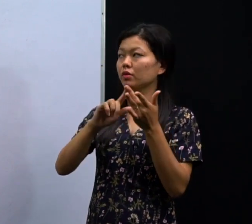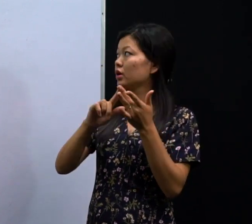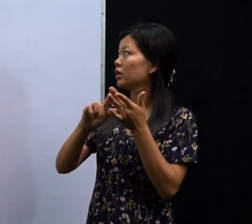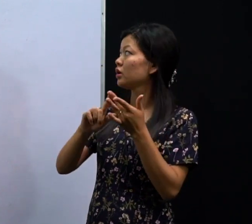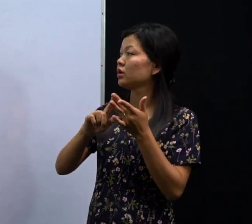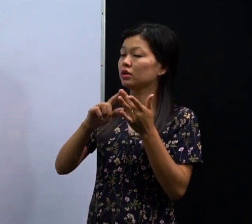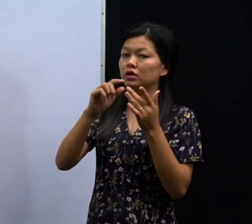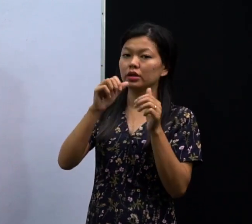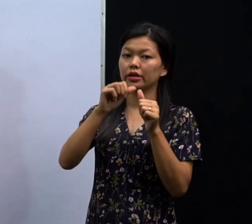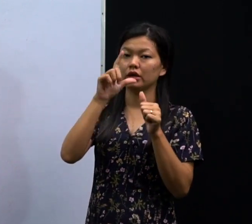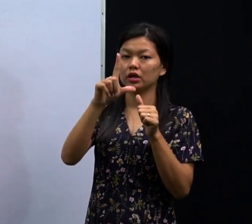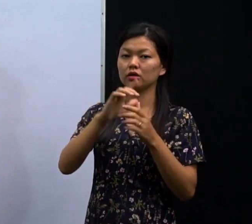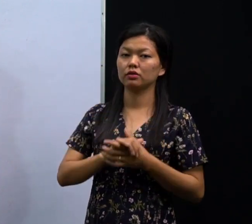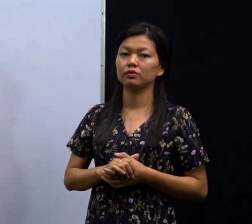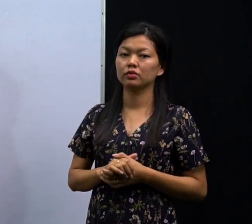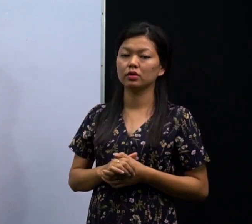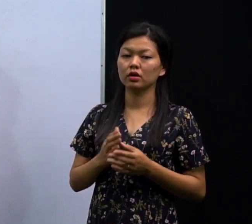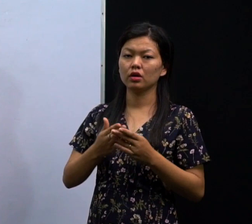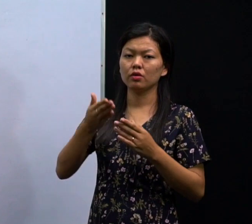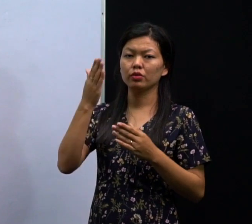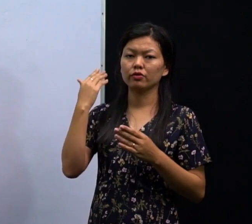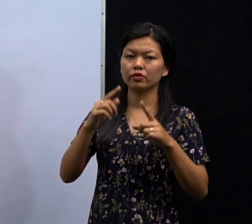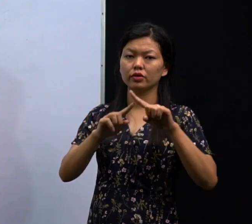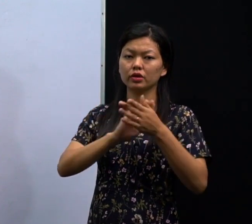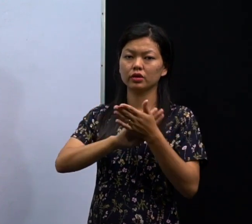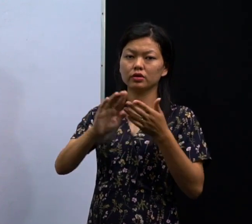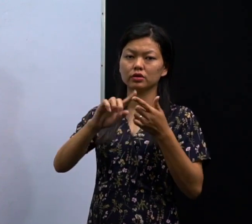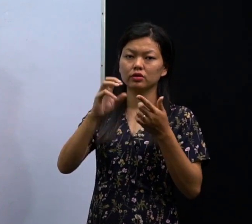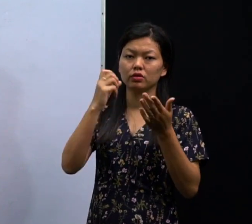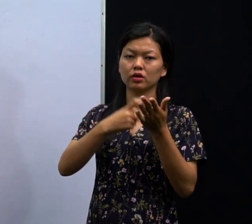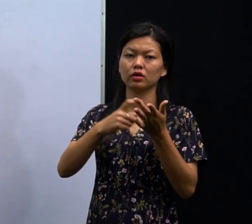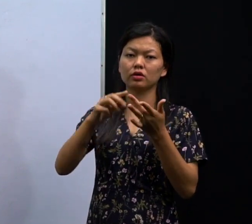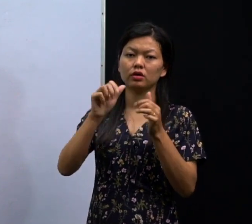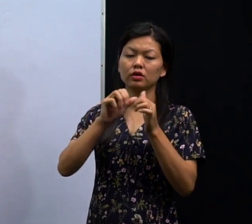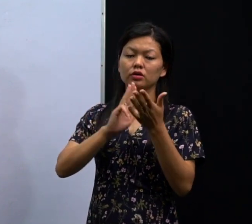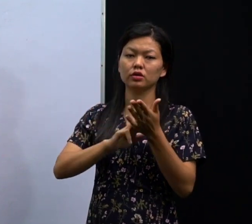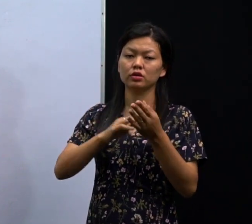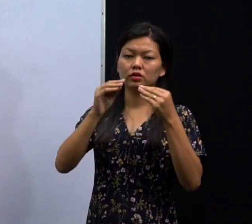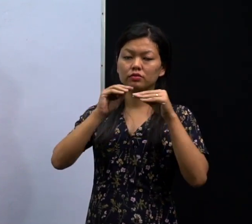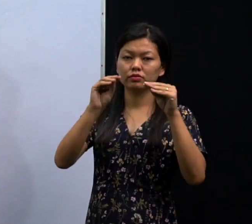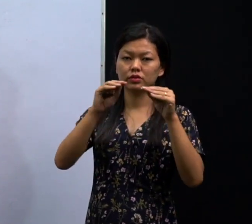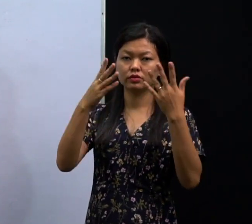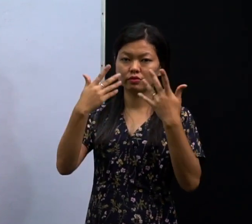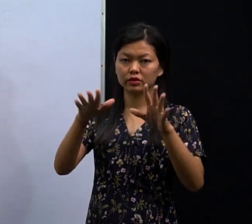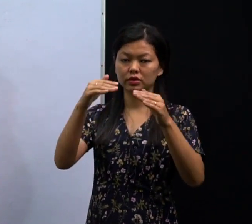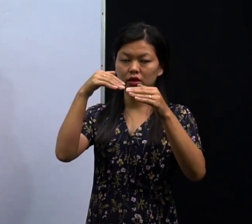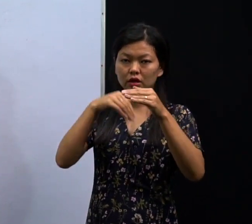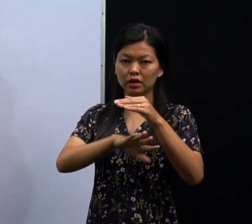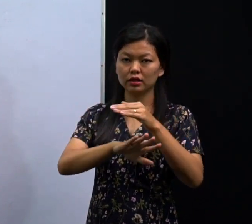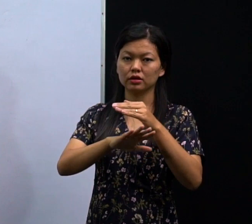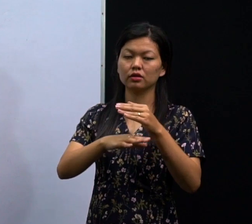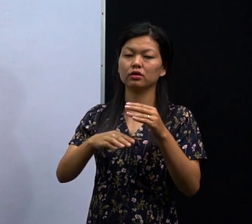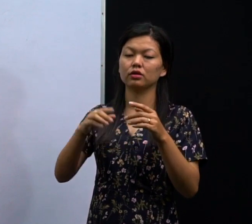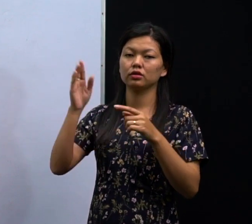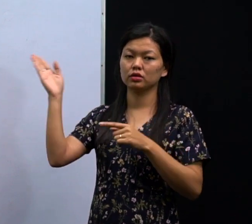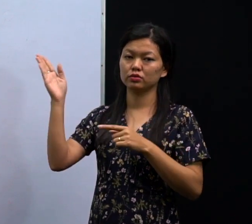the factor or remainder theorem. Now we'll come to the under polynomial the main